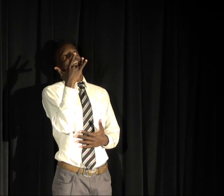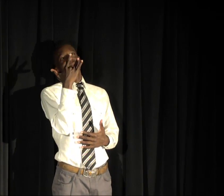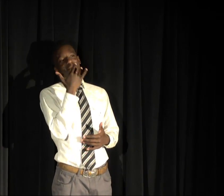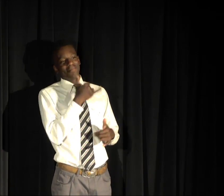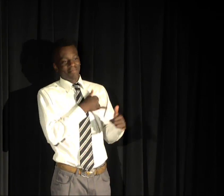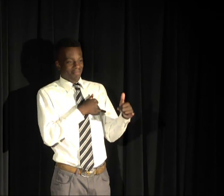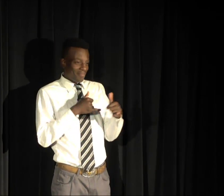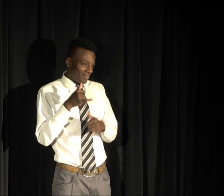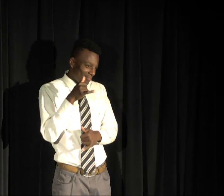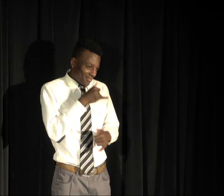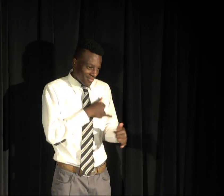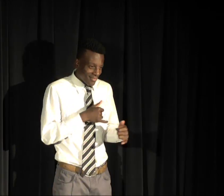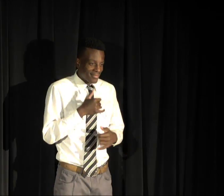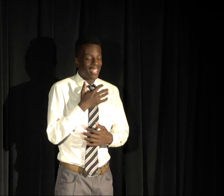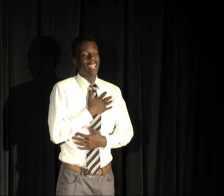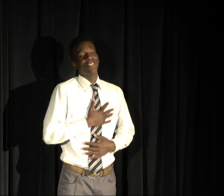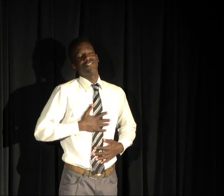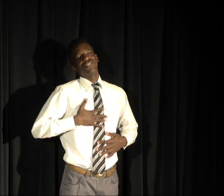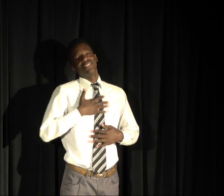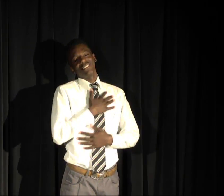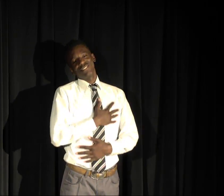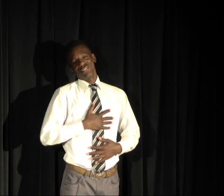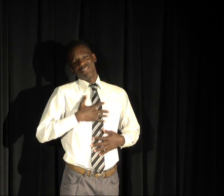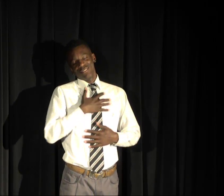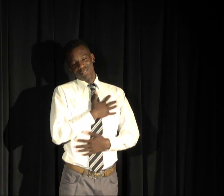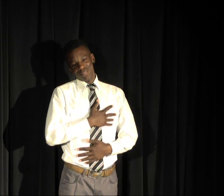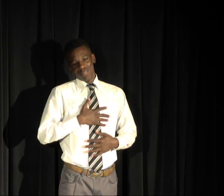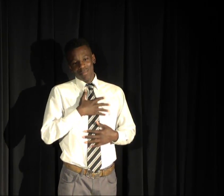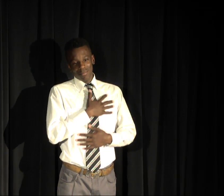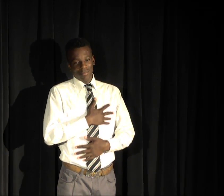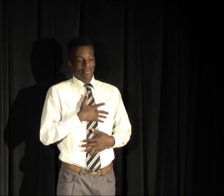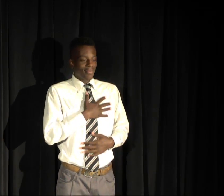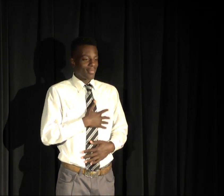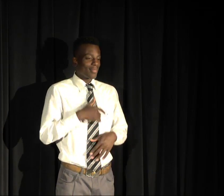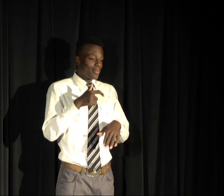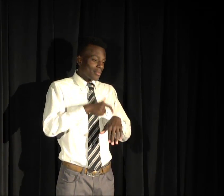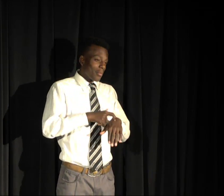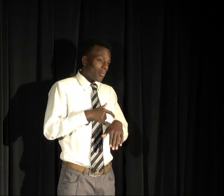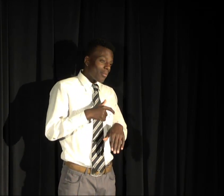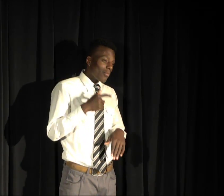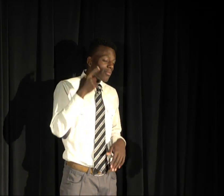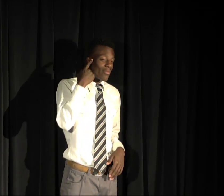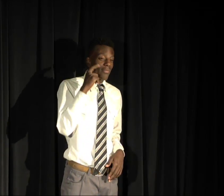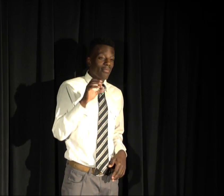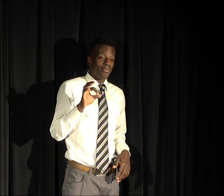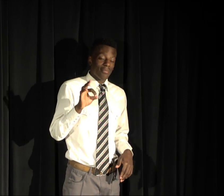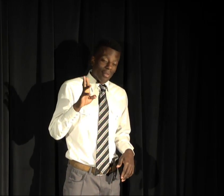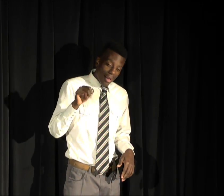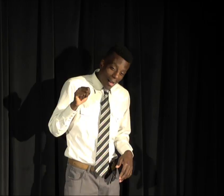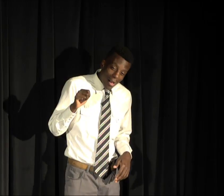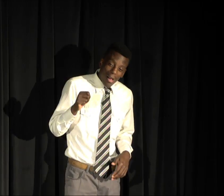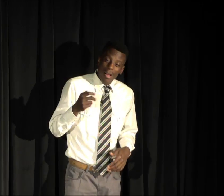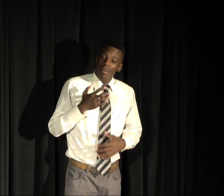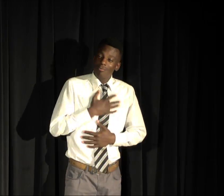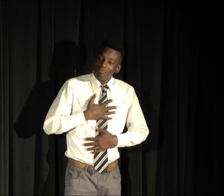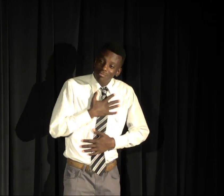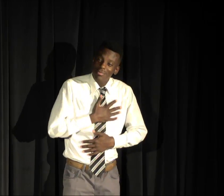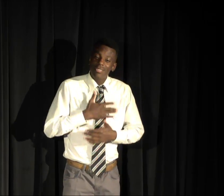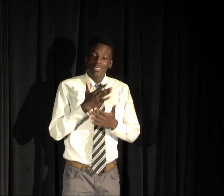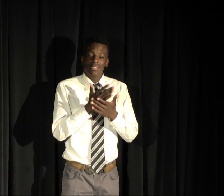my favorite part, incredibly fun part of the show, entertainment. You know, different things